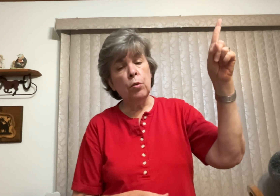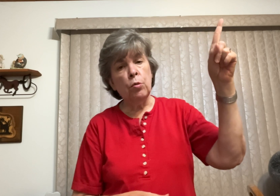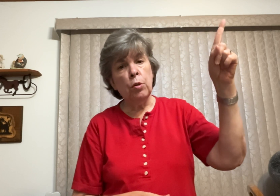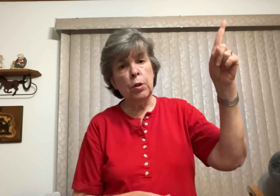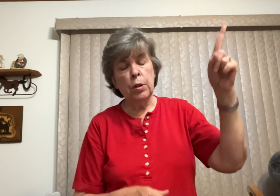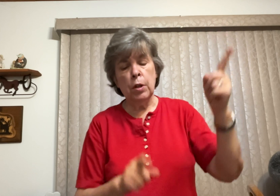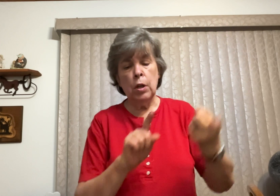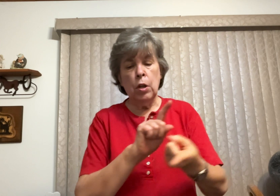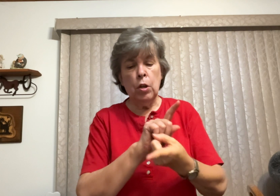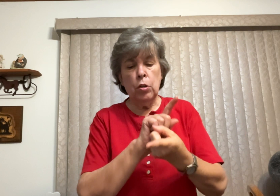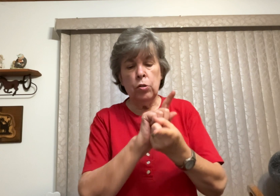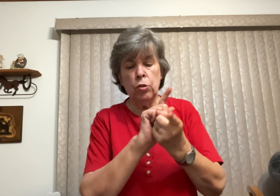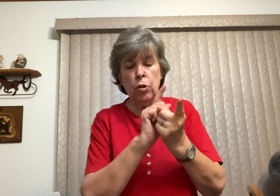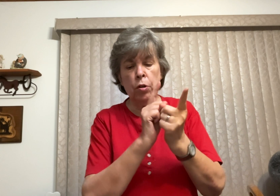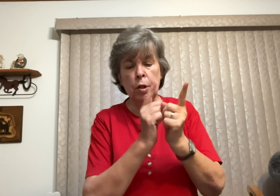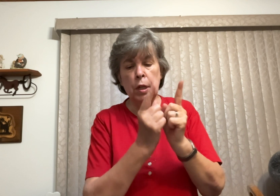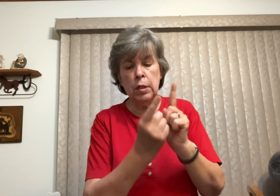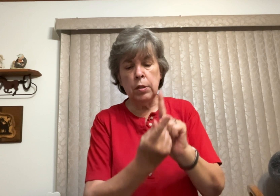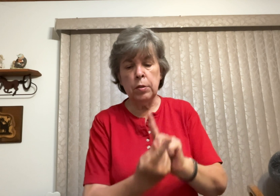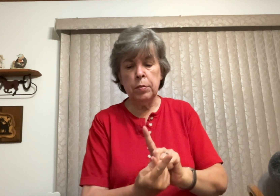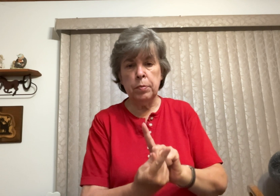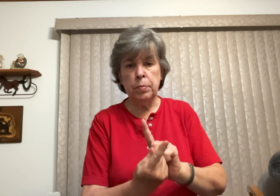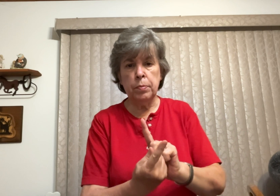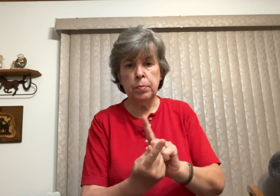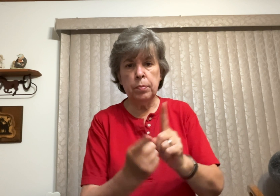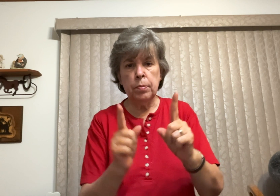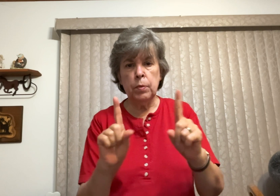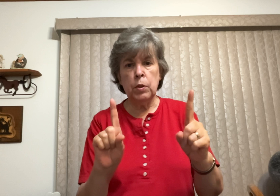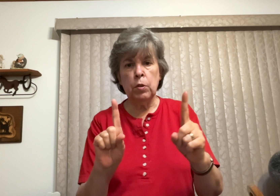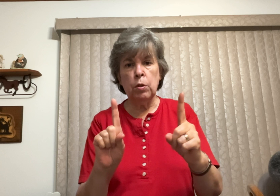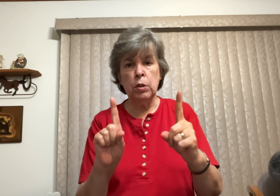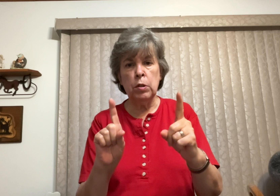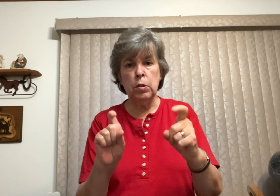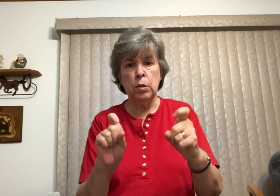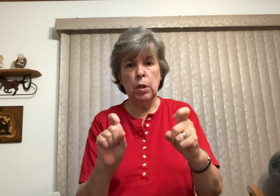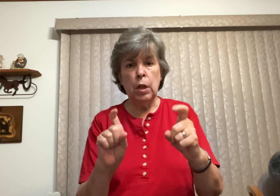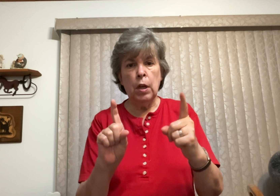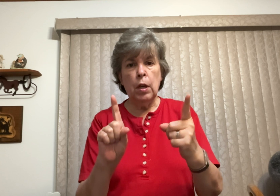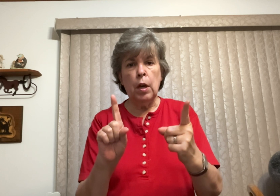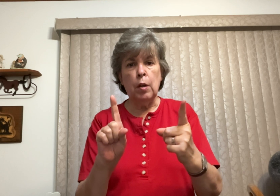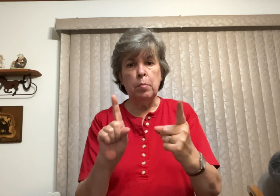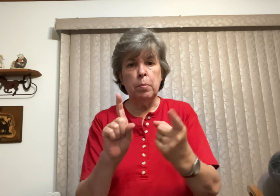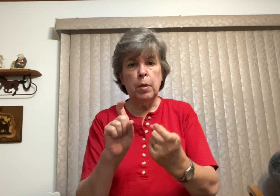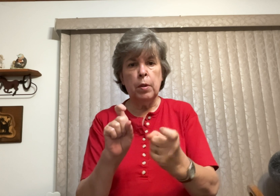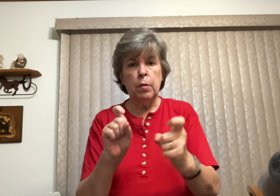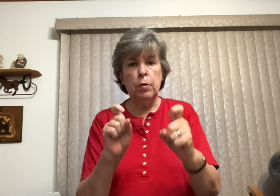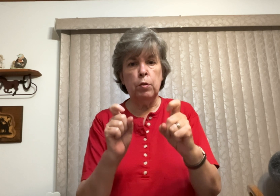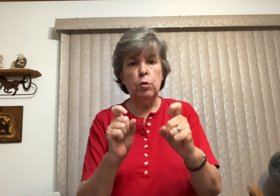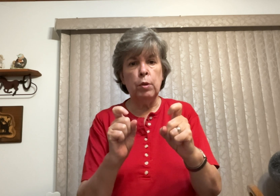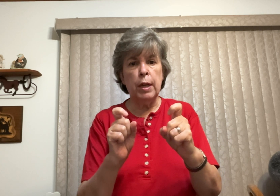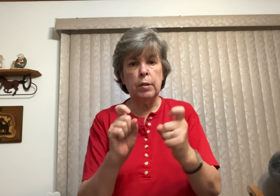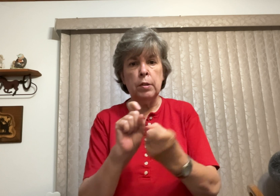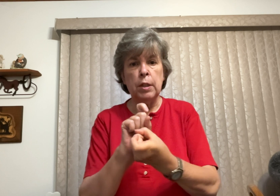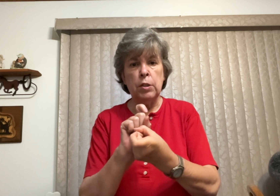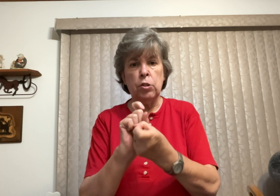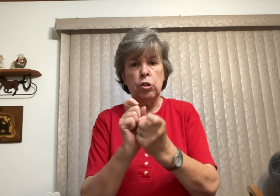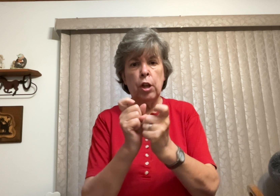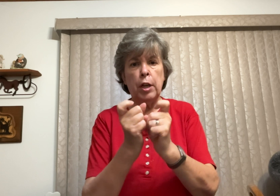you turn it. So this is, if you do X's, that's